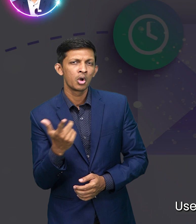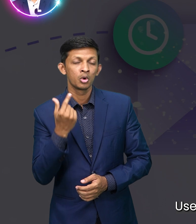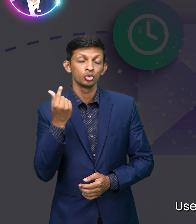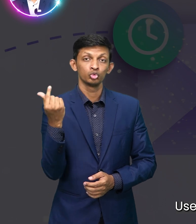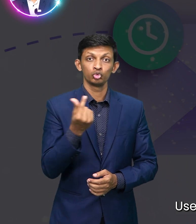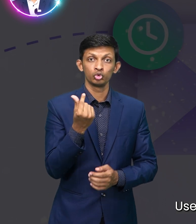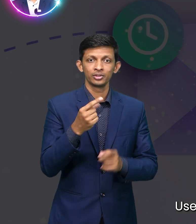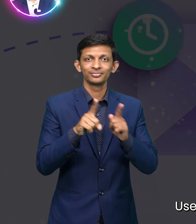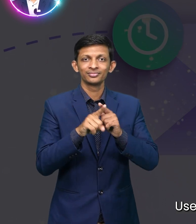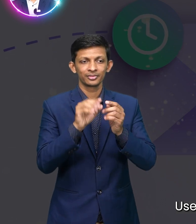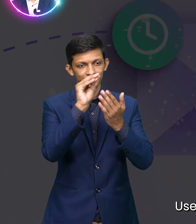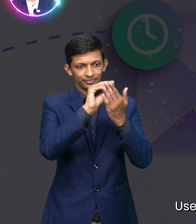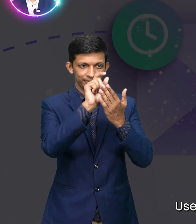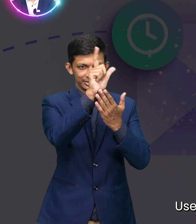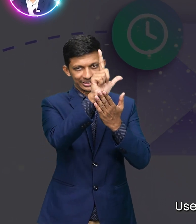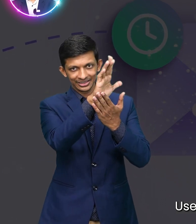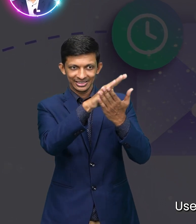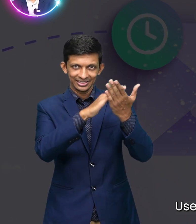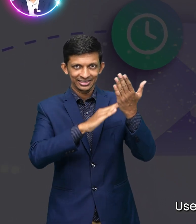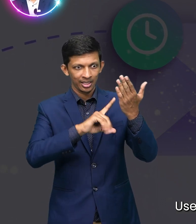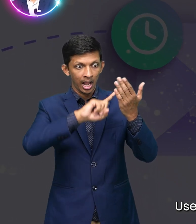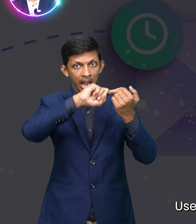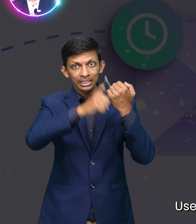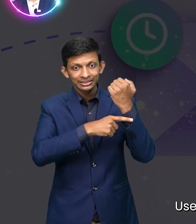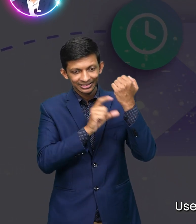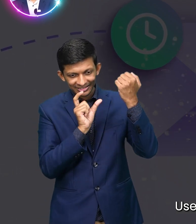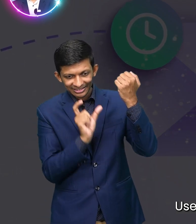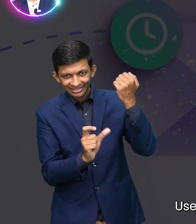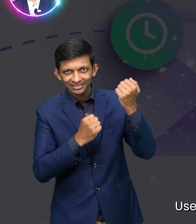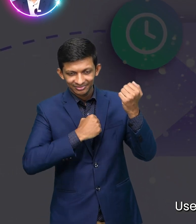User proper sign off.